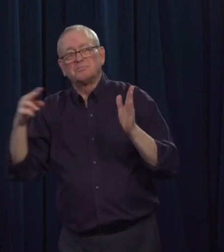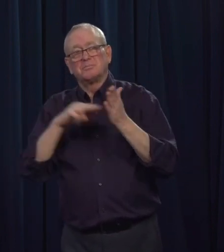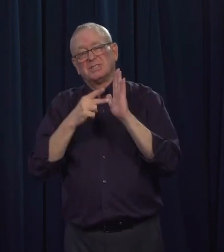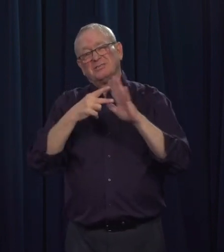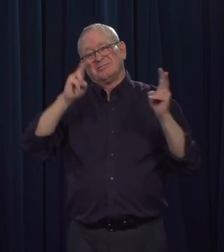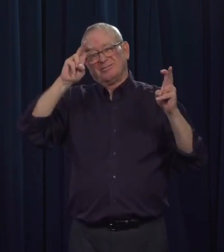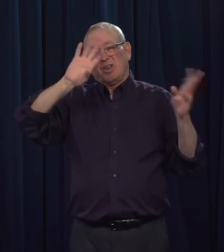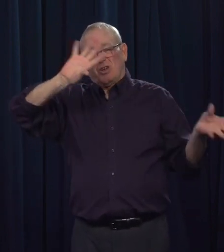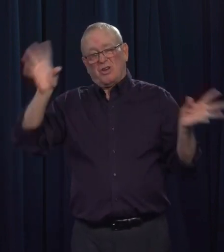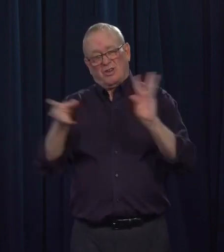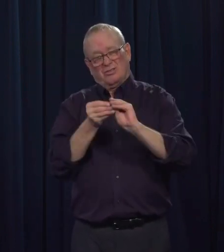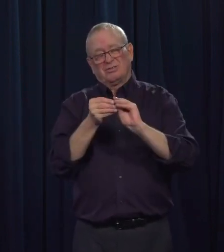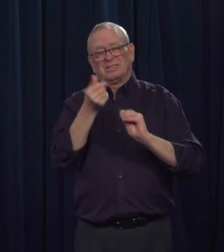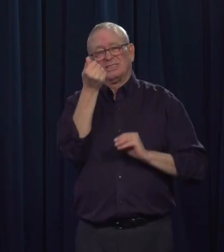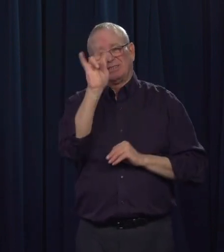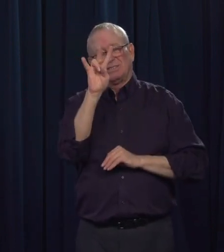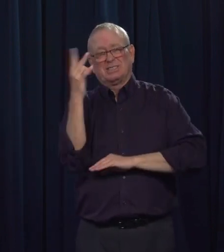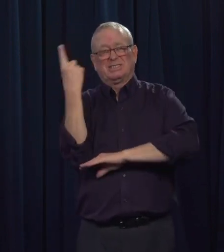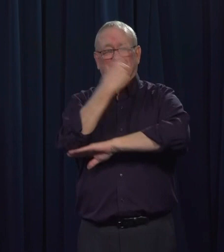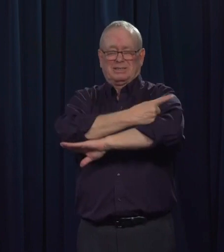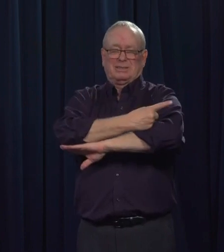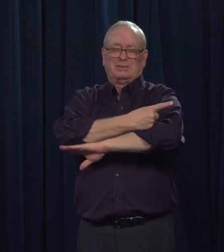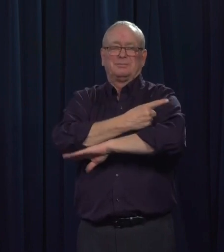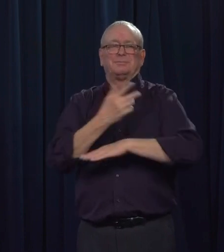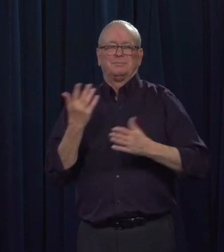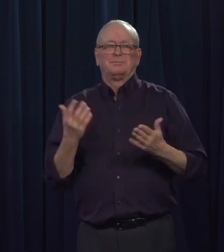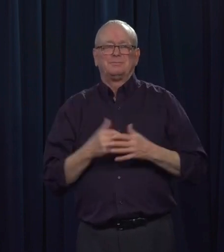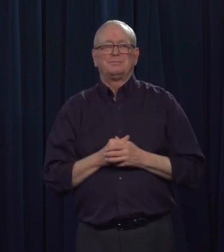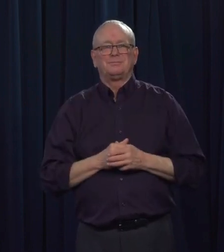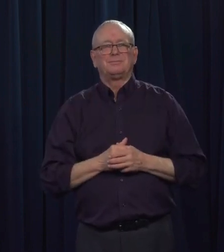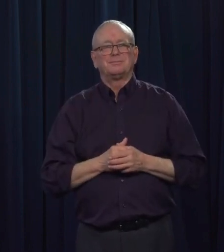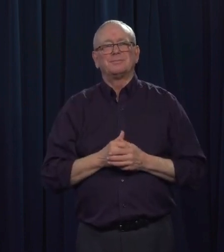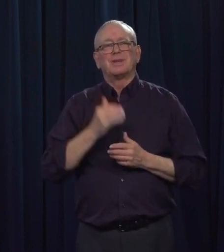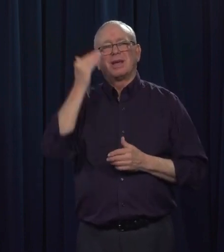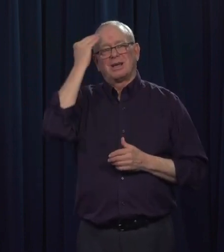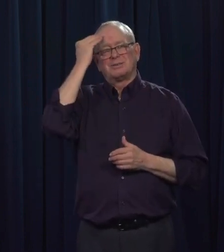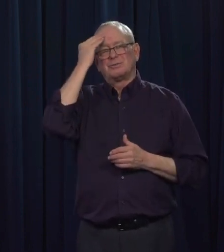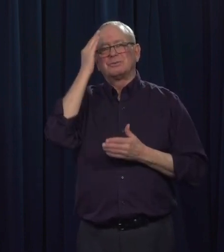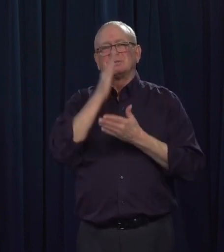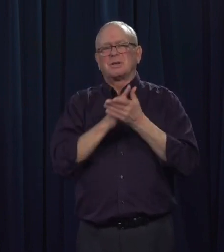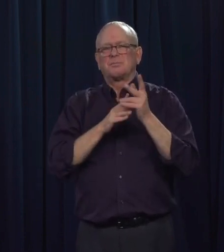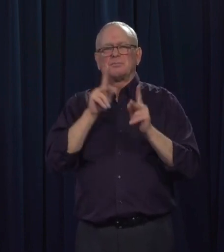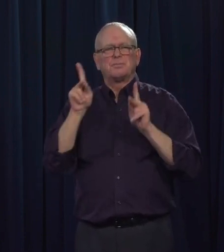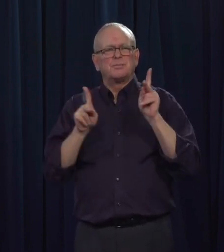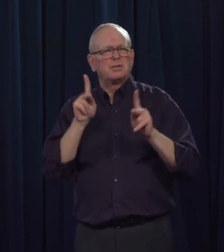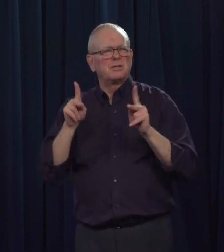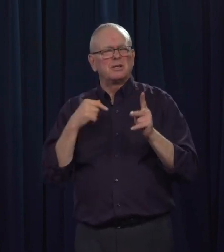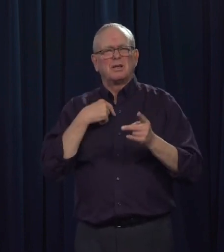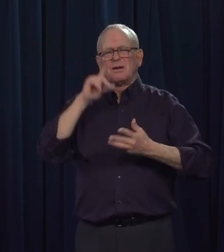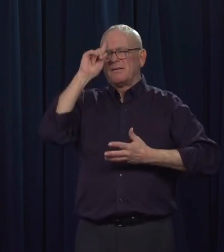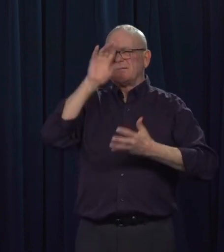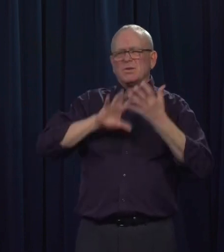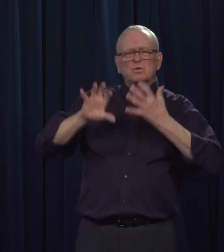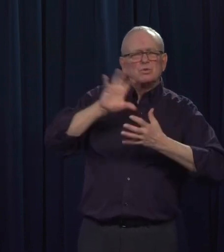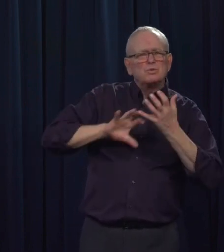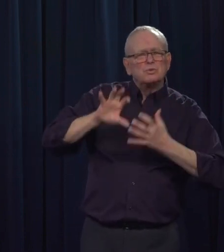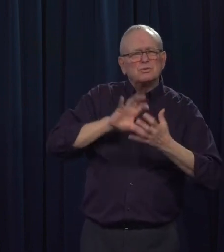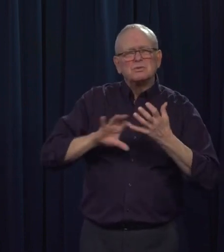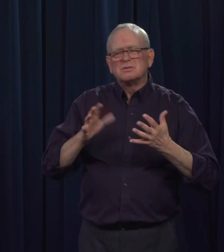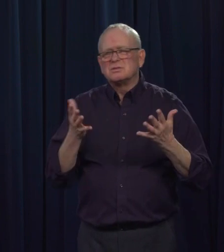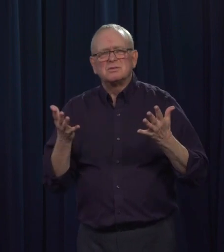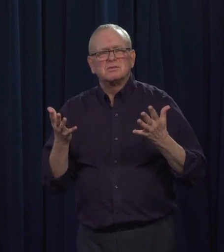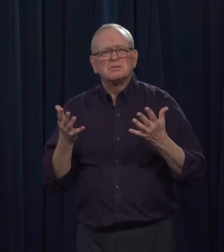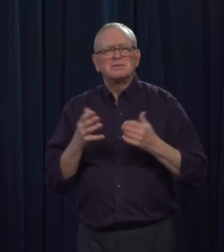17 total days. I understand this might be confusing, and we are trying to make sure that our website is very clear about the